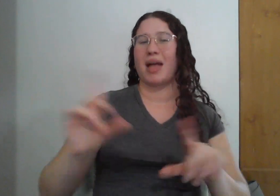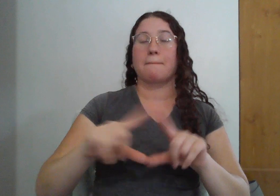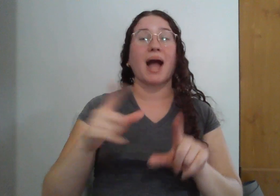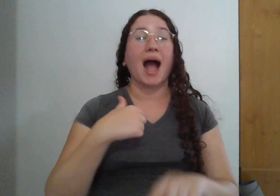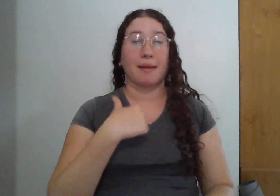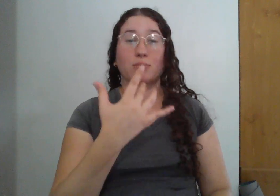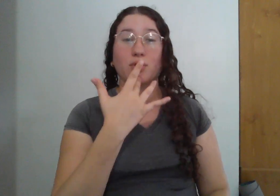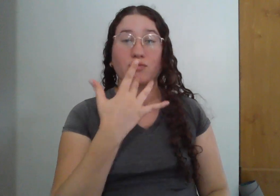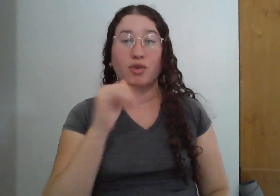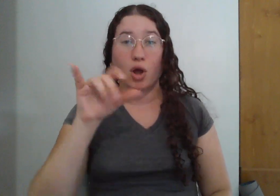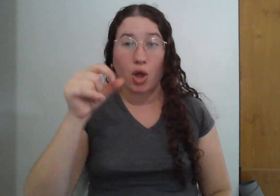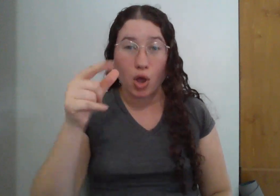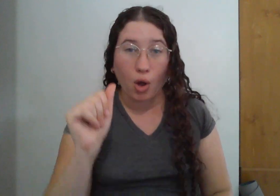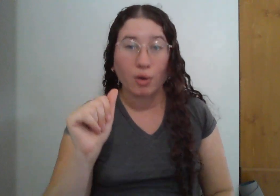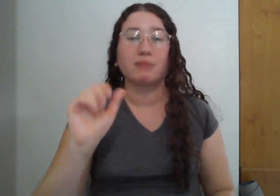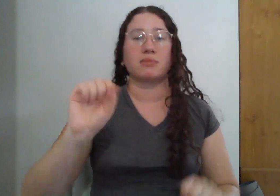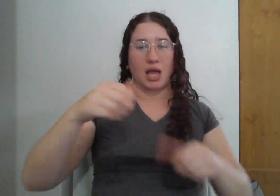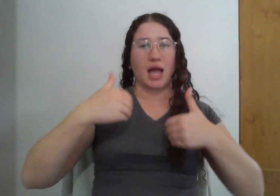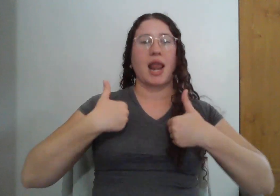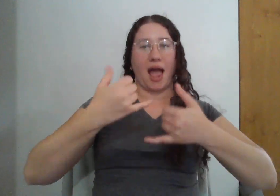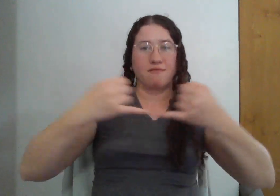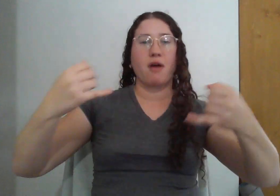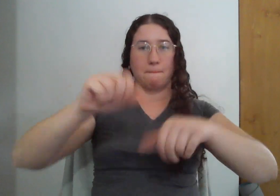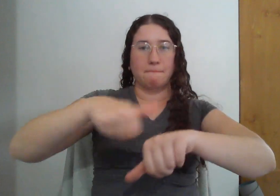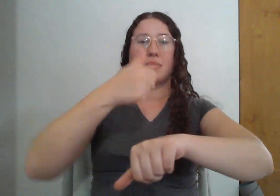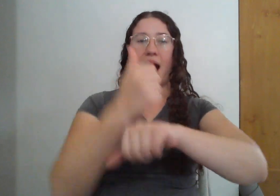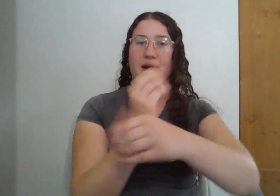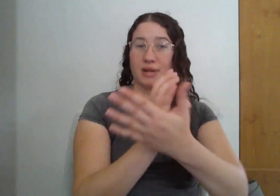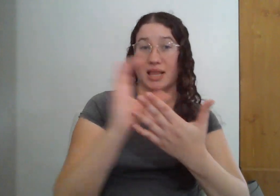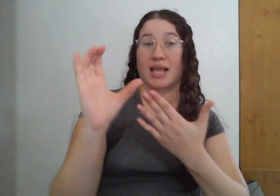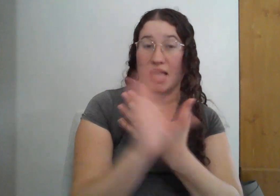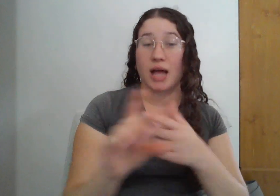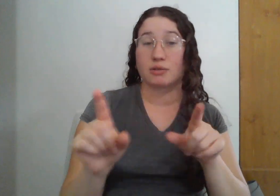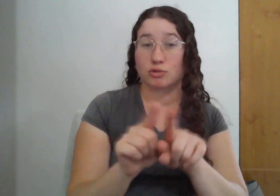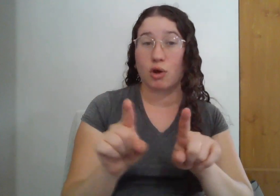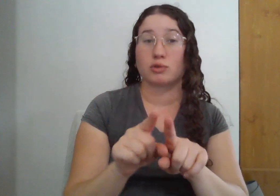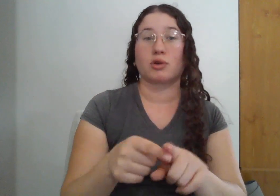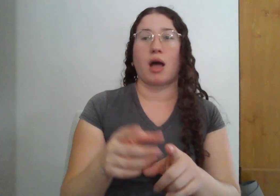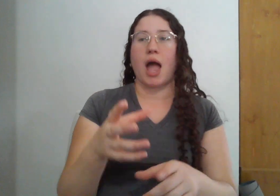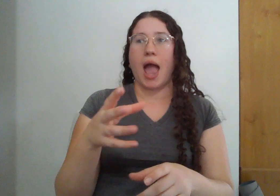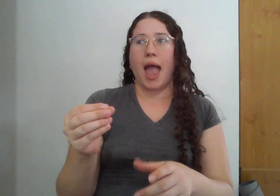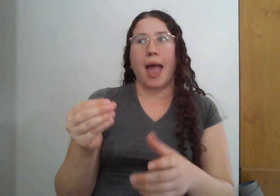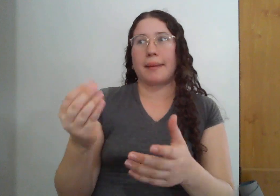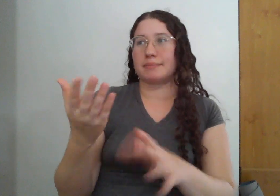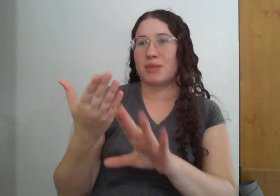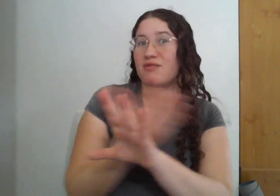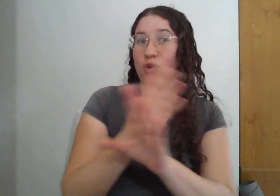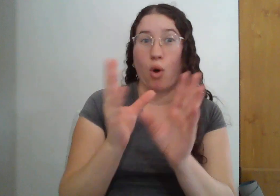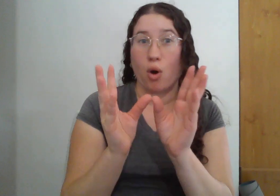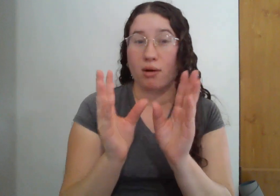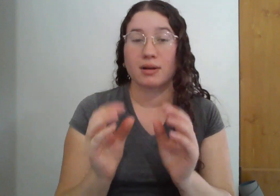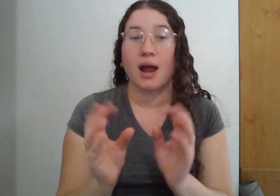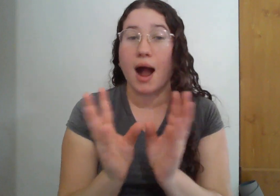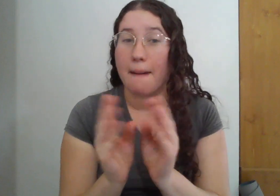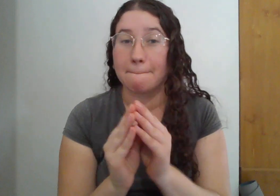you. You can even set boundaries around your calendar and ask that people ask you before throwing a meeting on it, as